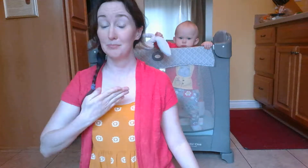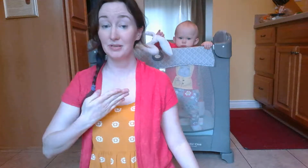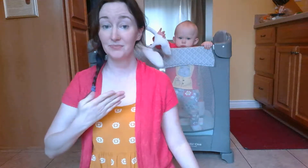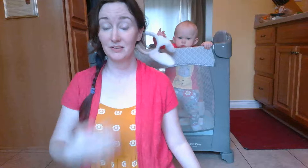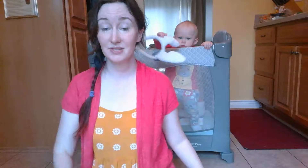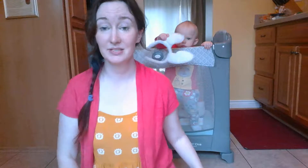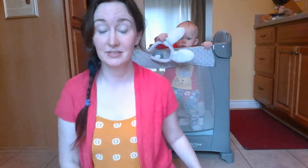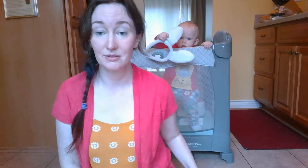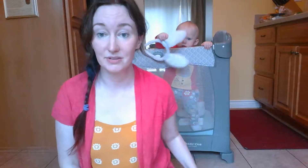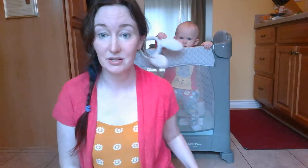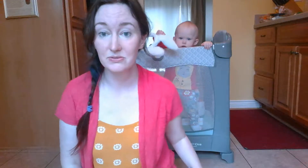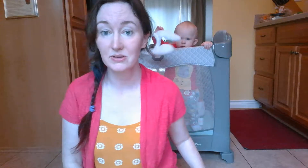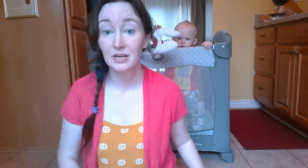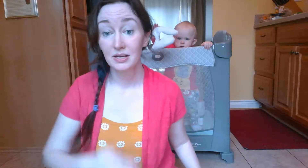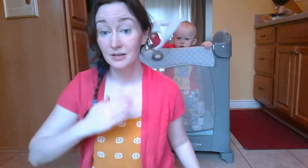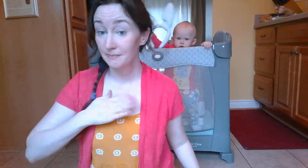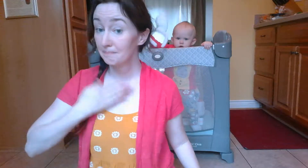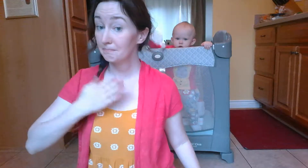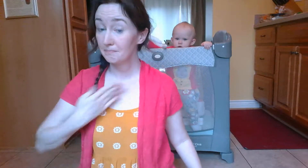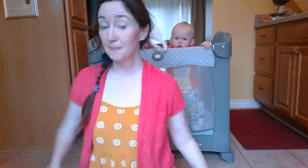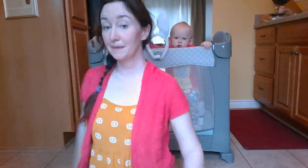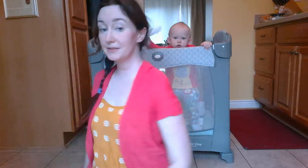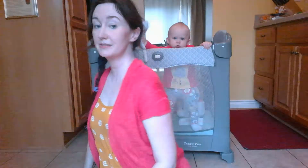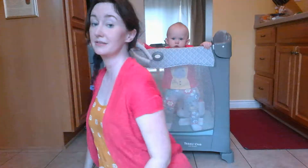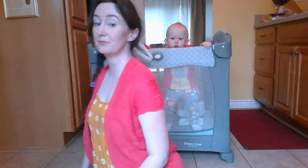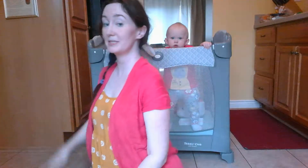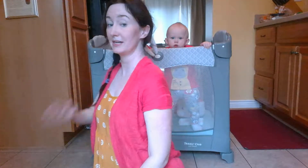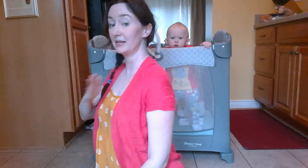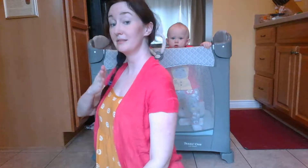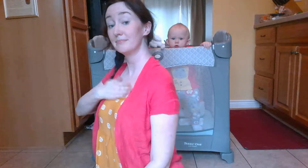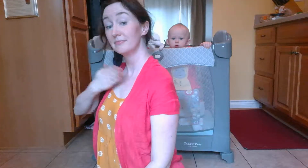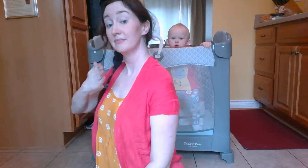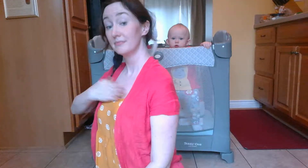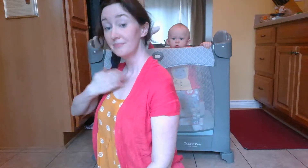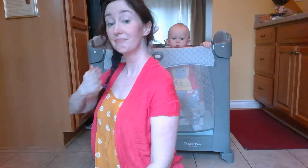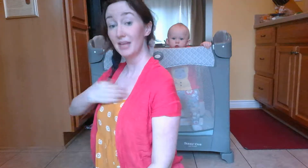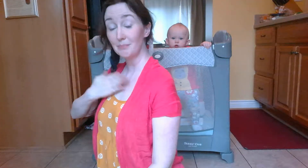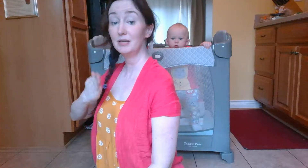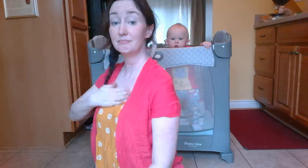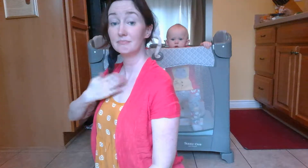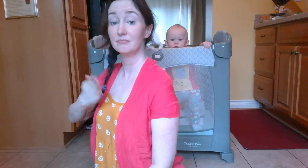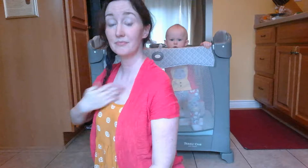Happy. I've done this in other videos. This is it from the side. Happy.